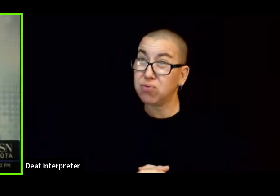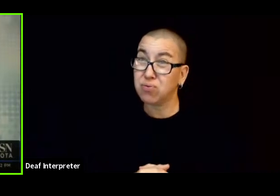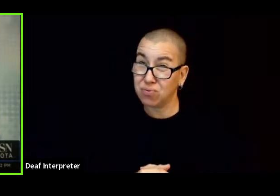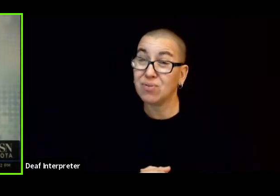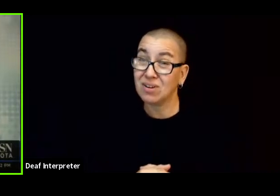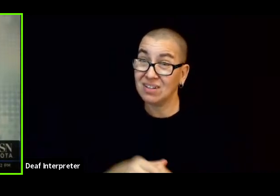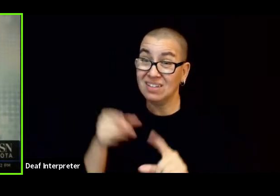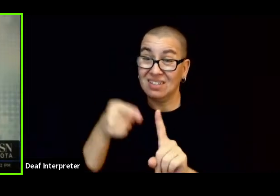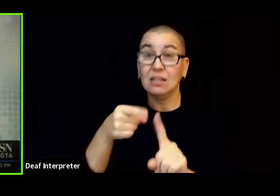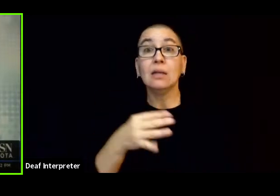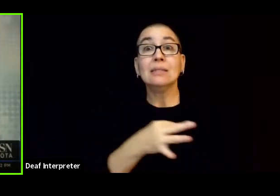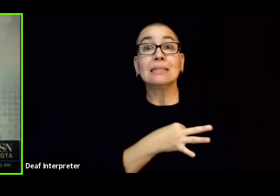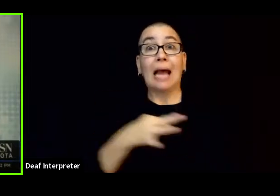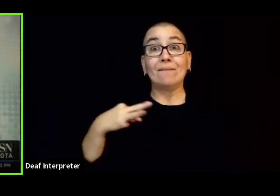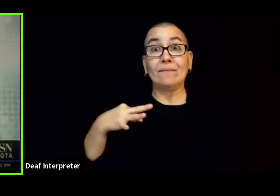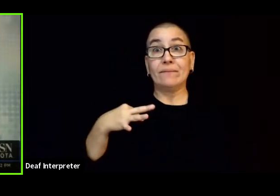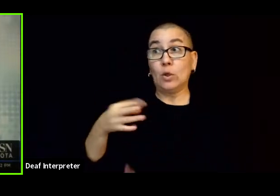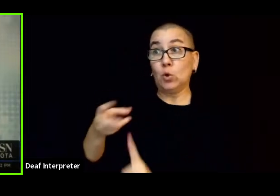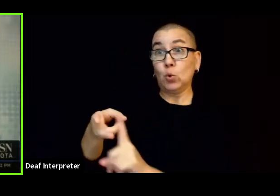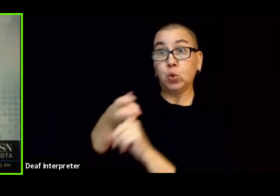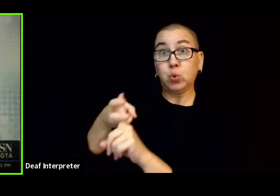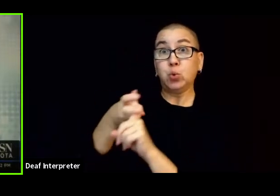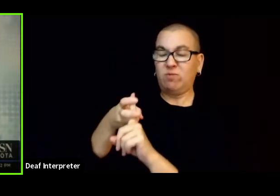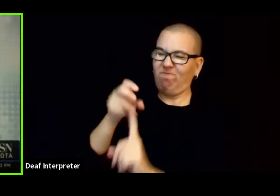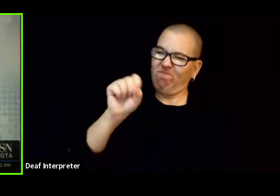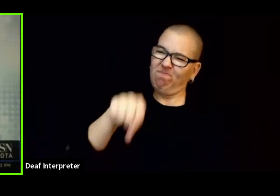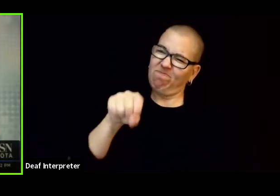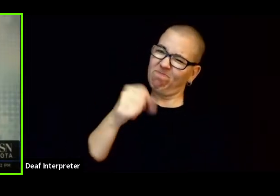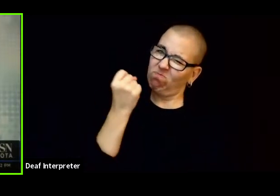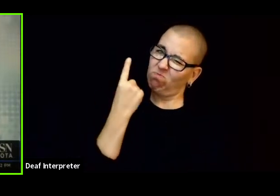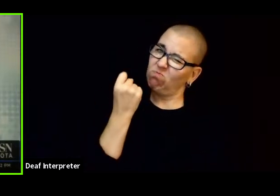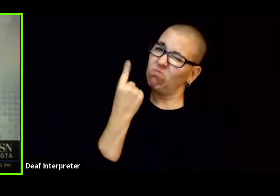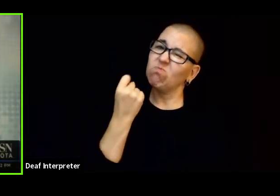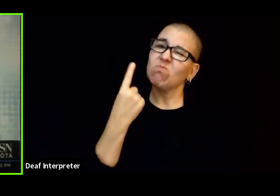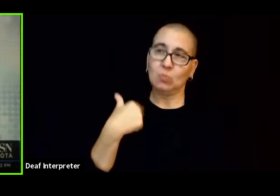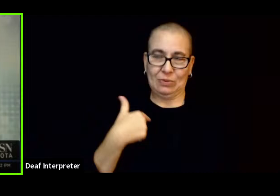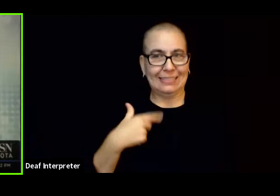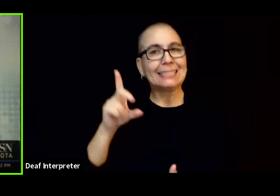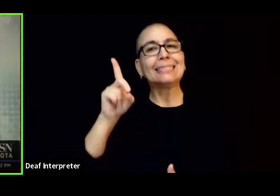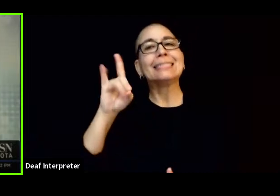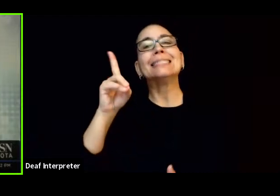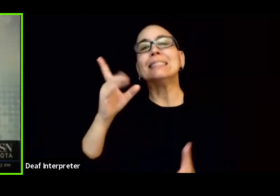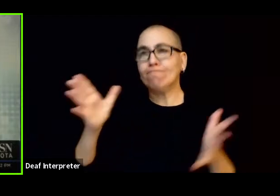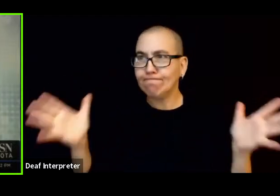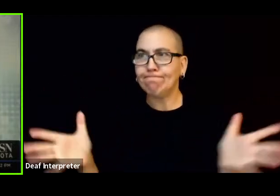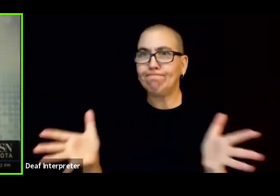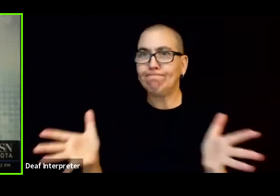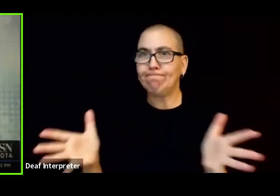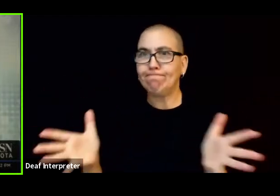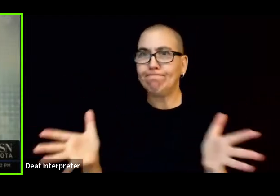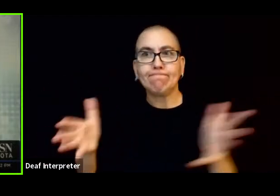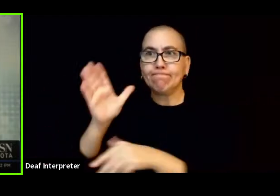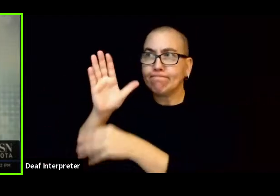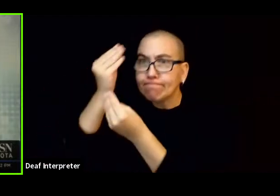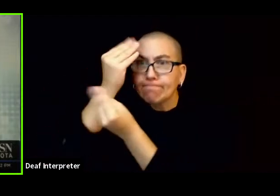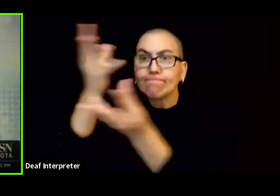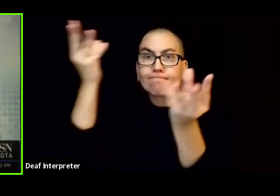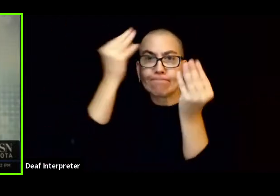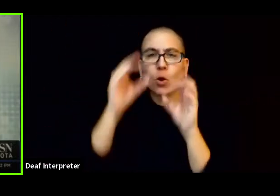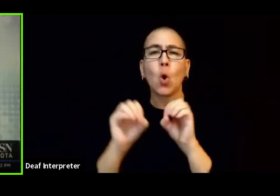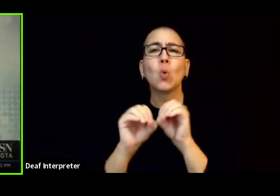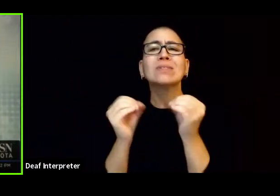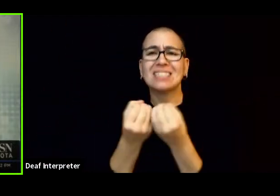are nurse pools and traveling physician organizations. The difficulty that we face